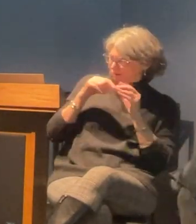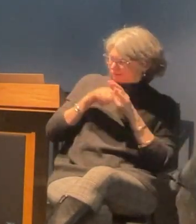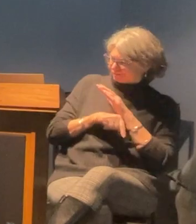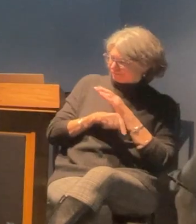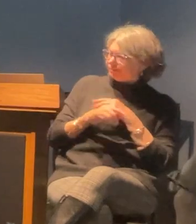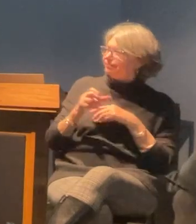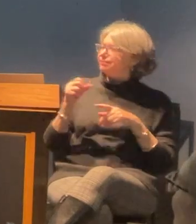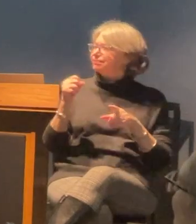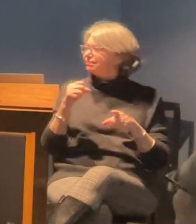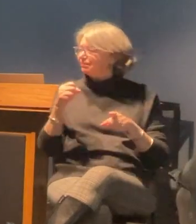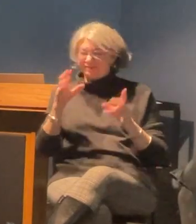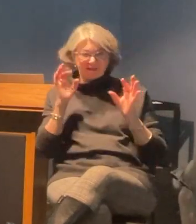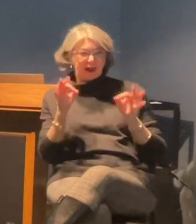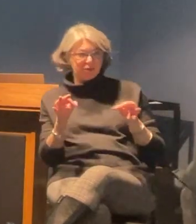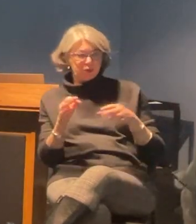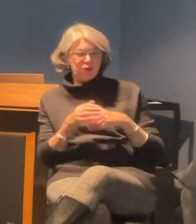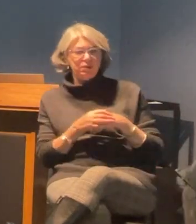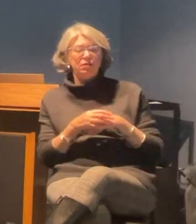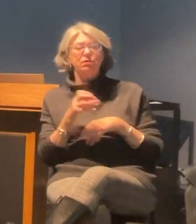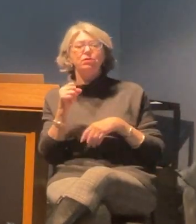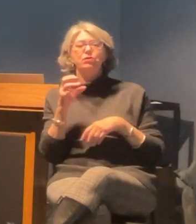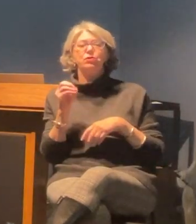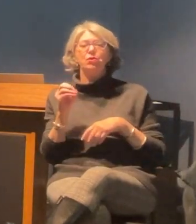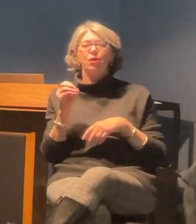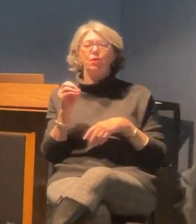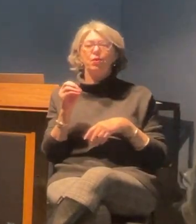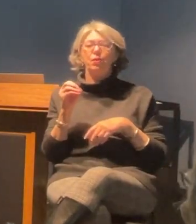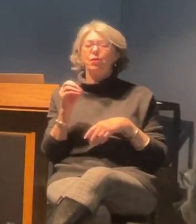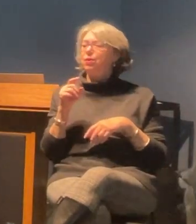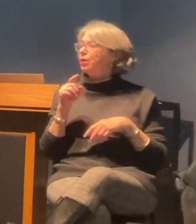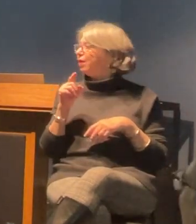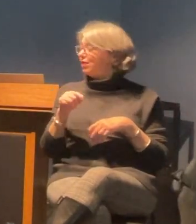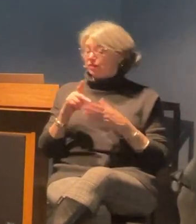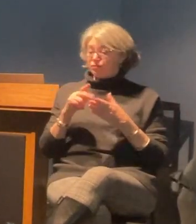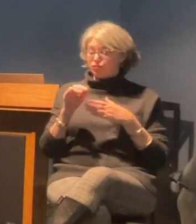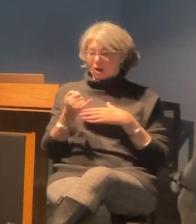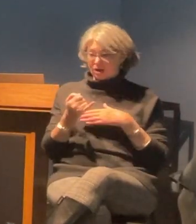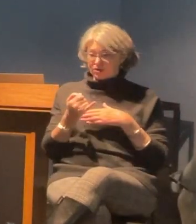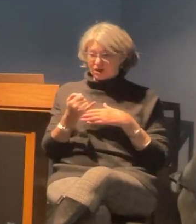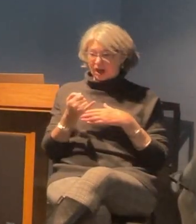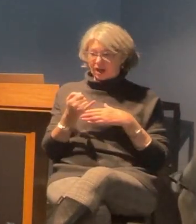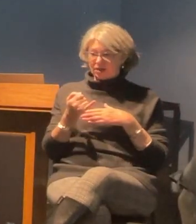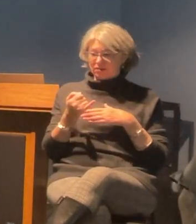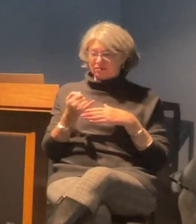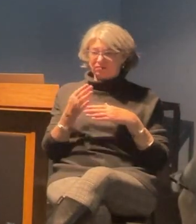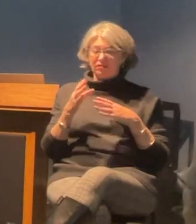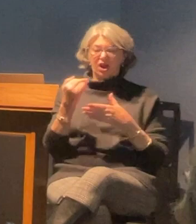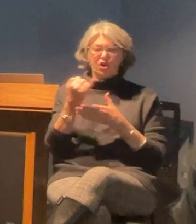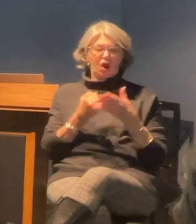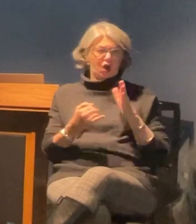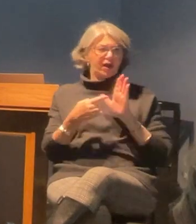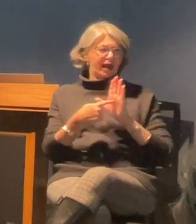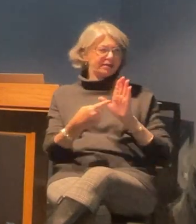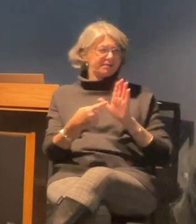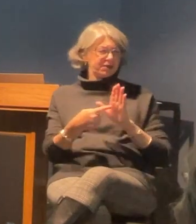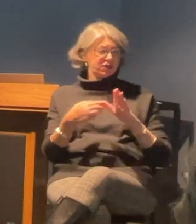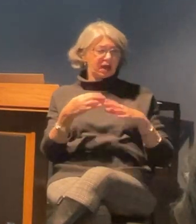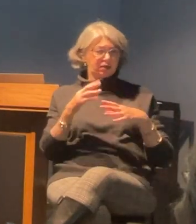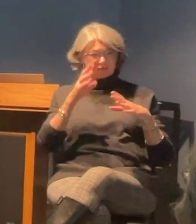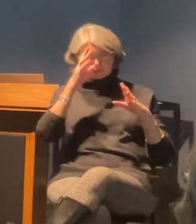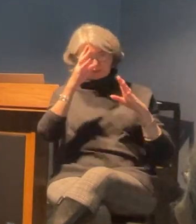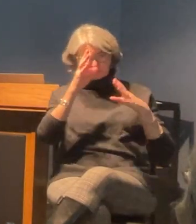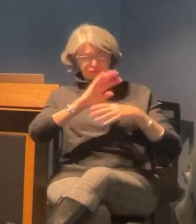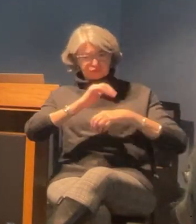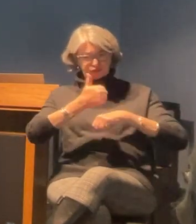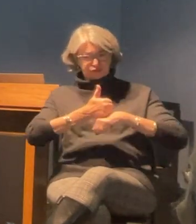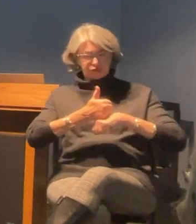Yes, absolutely. So this project is an art exhibition I made, and it's about